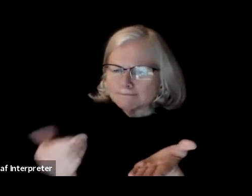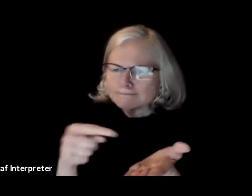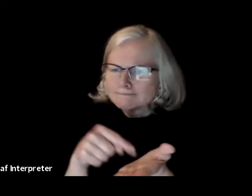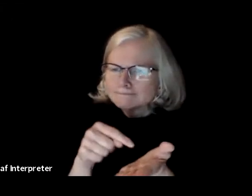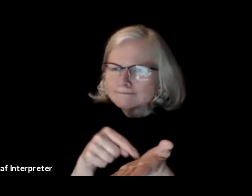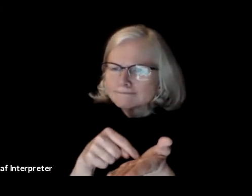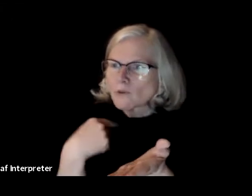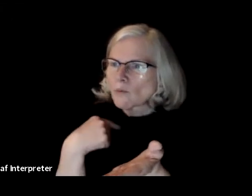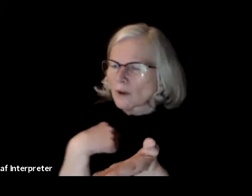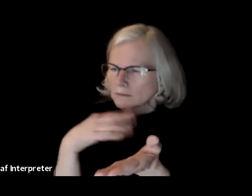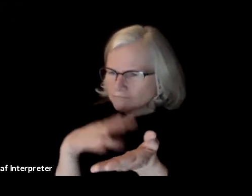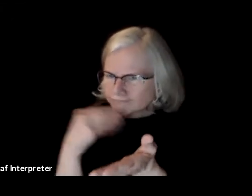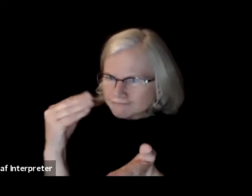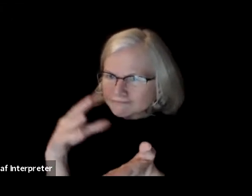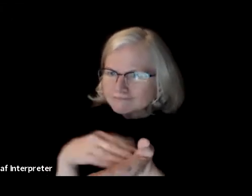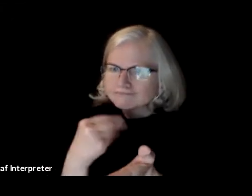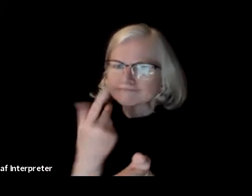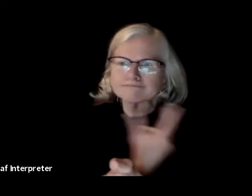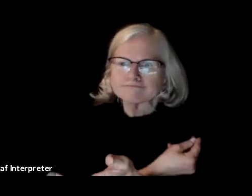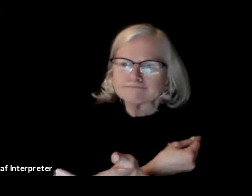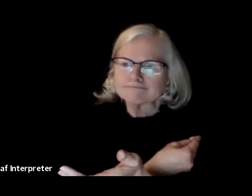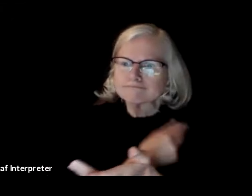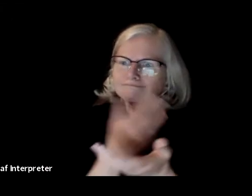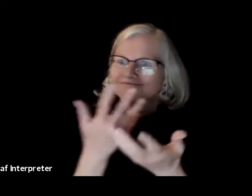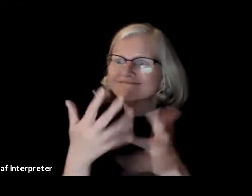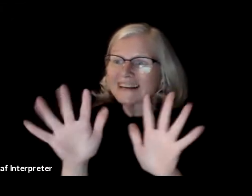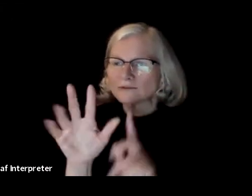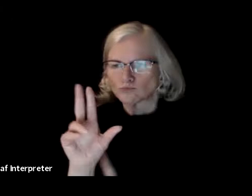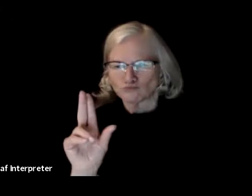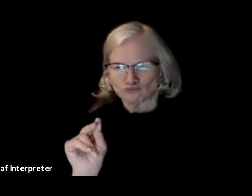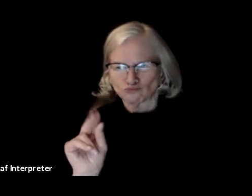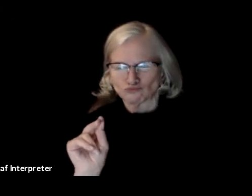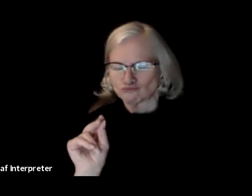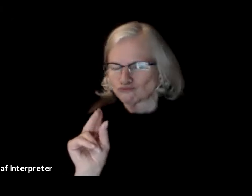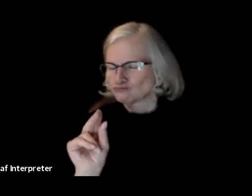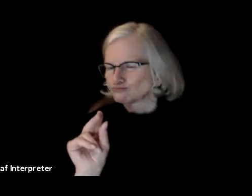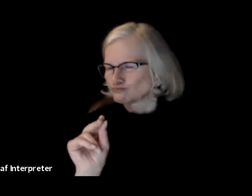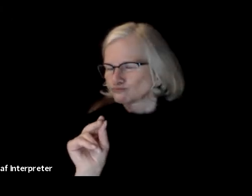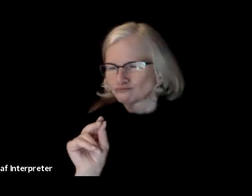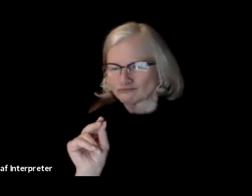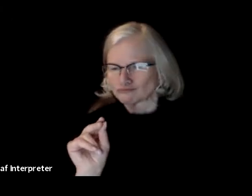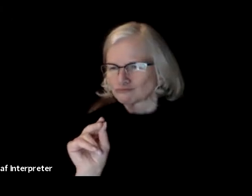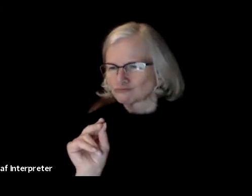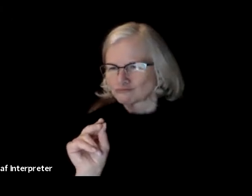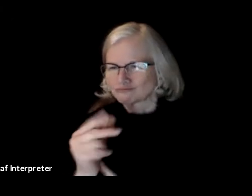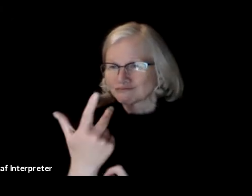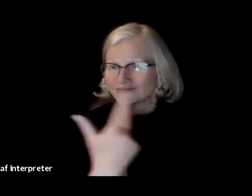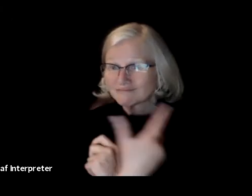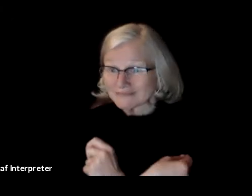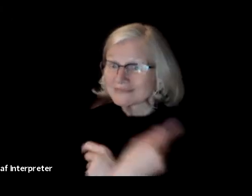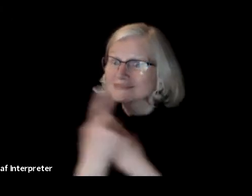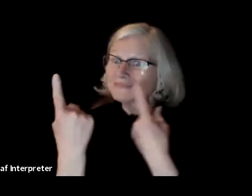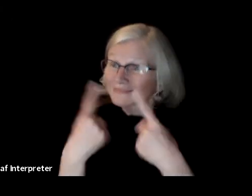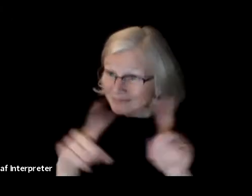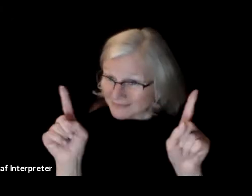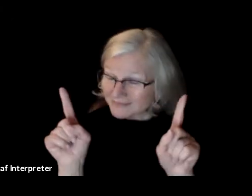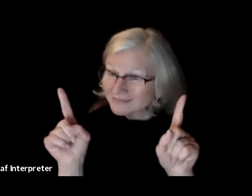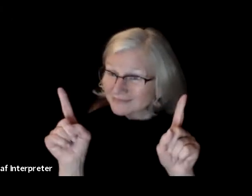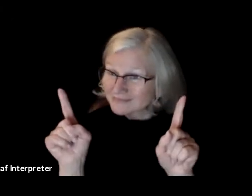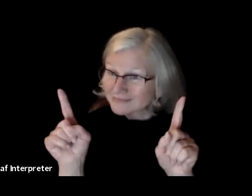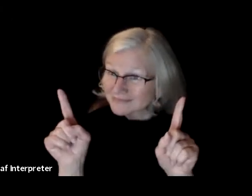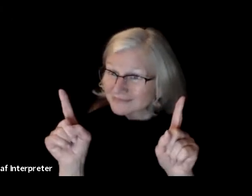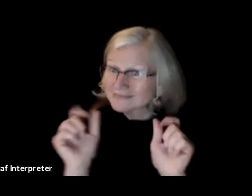is not done. Vaccination only works in concert with other shared efforts, including social distancing,